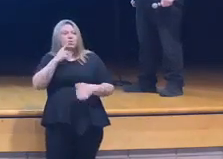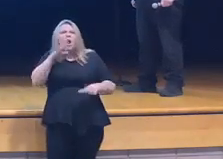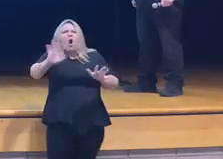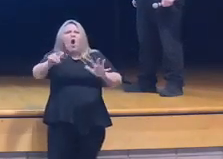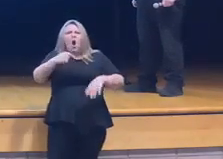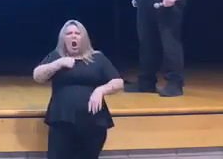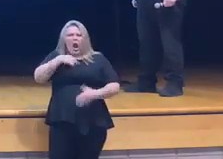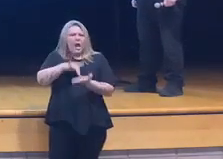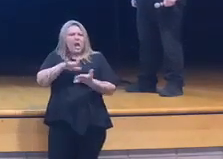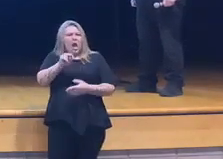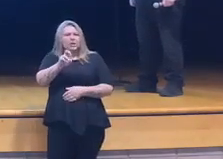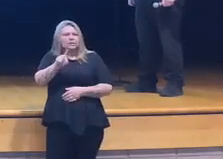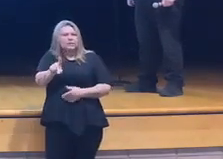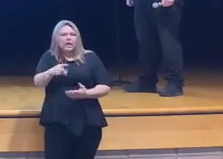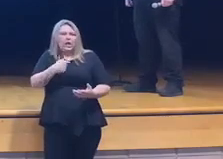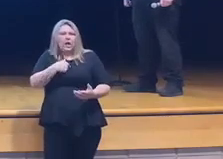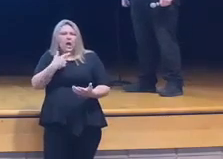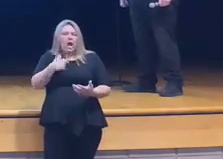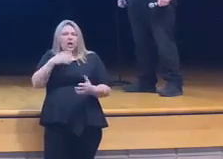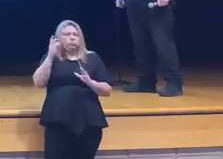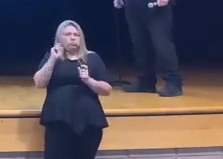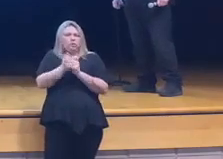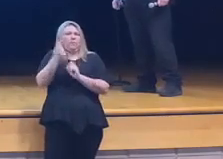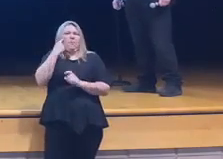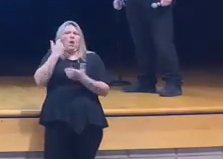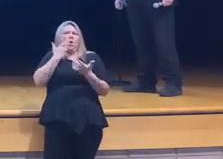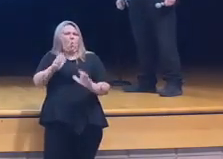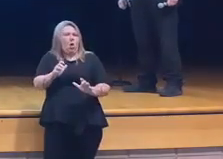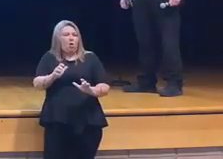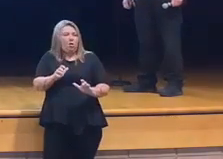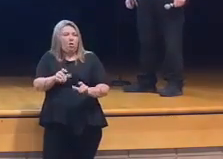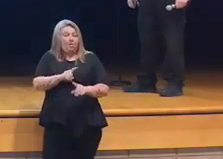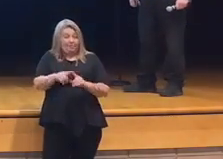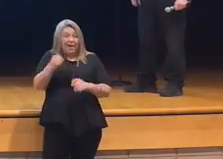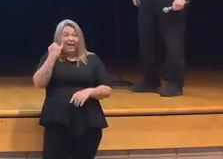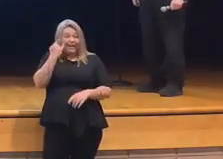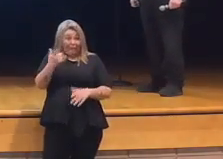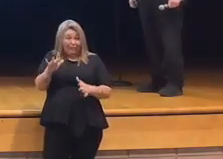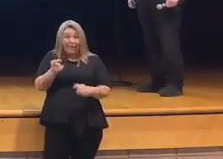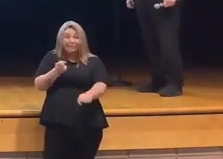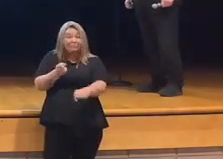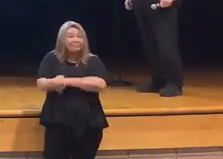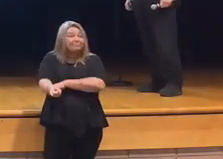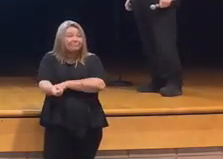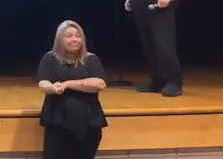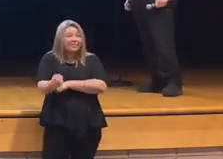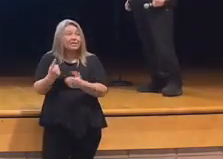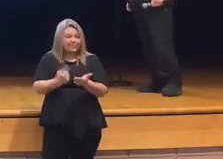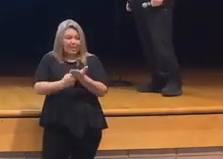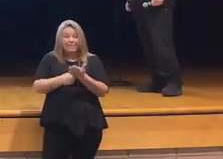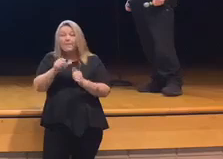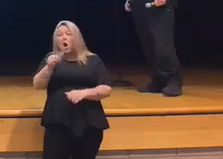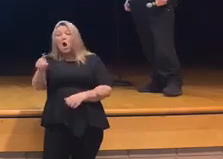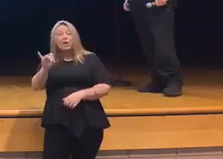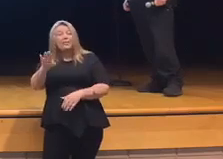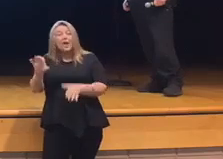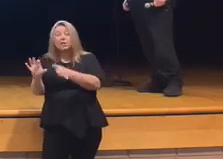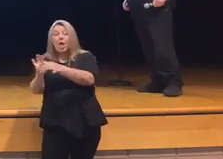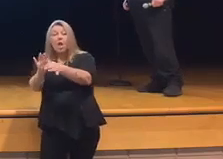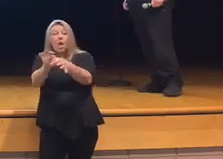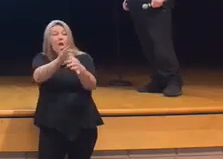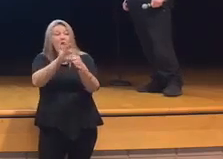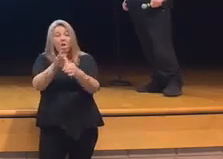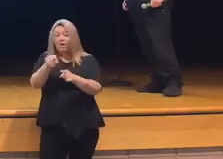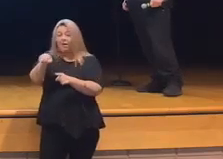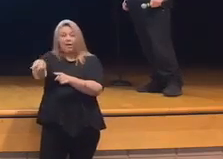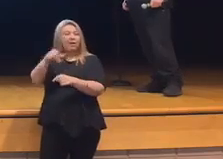actually sent, not necessarily. It could go to a tablet and for some reason it didn't unsend. But that was on her watch.